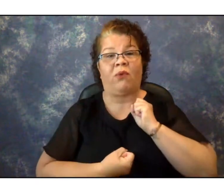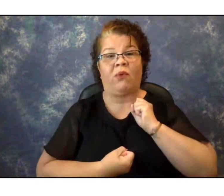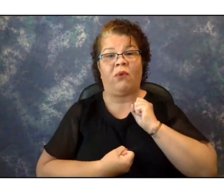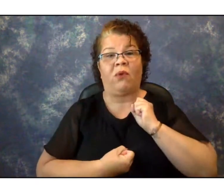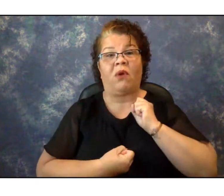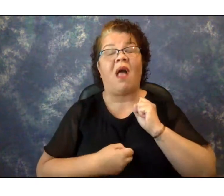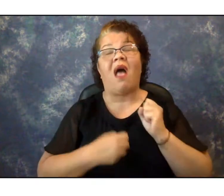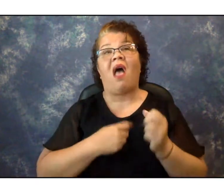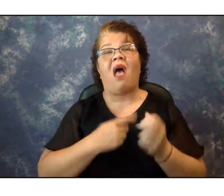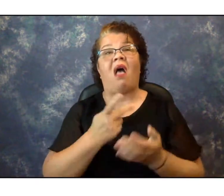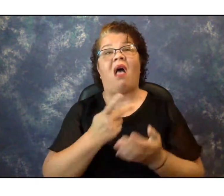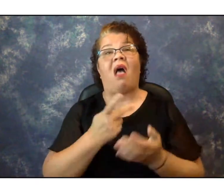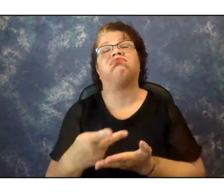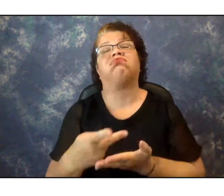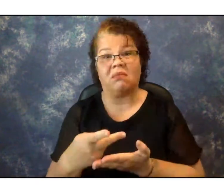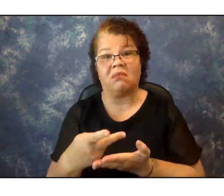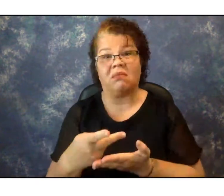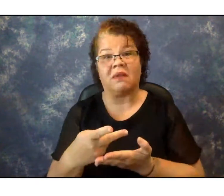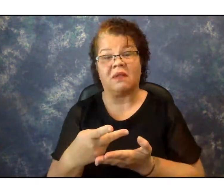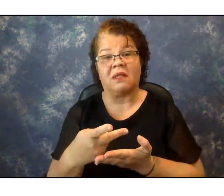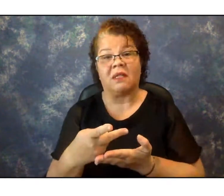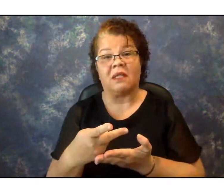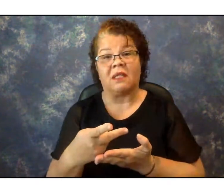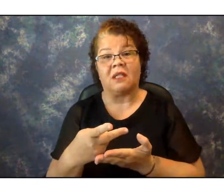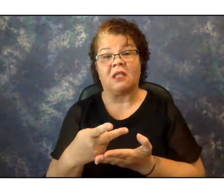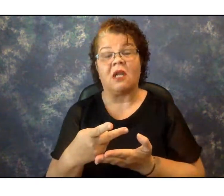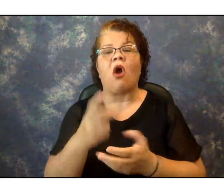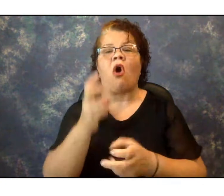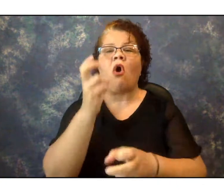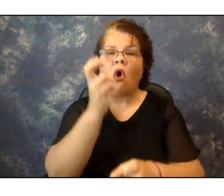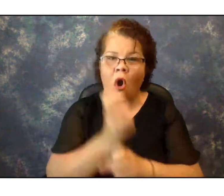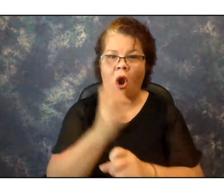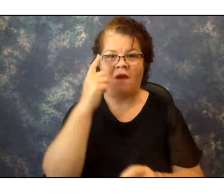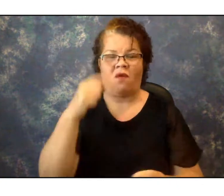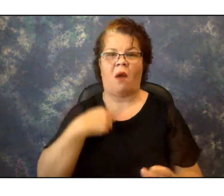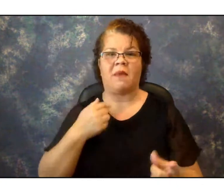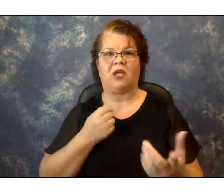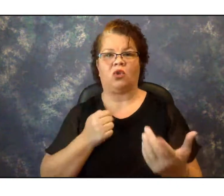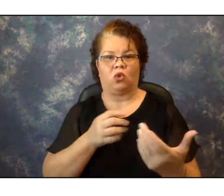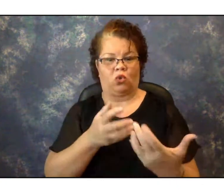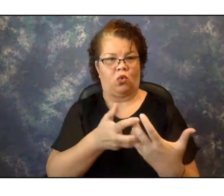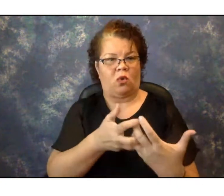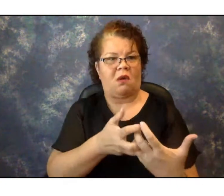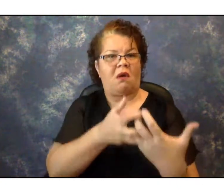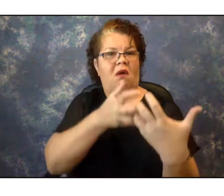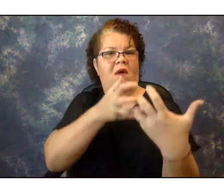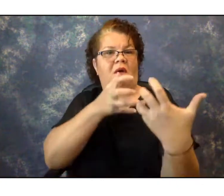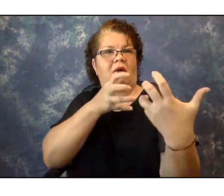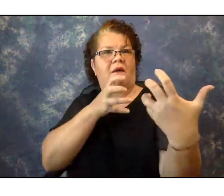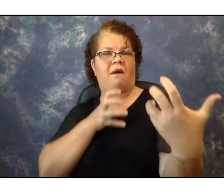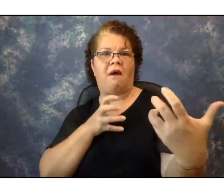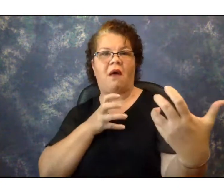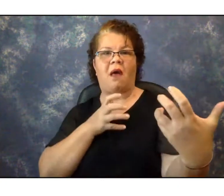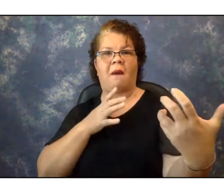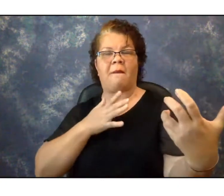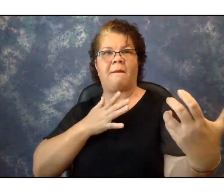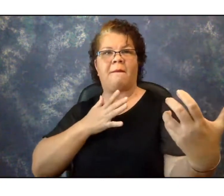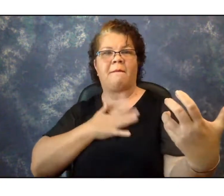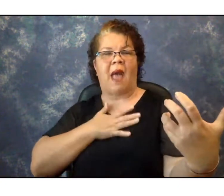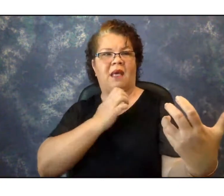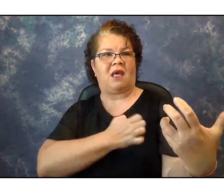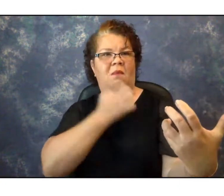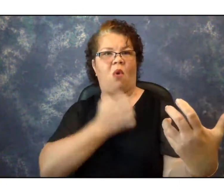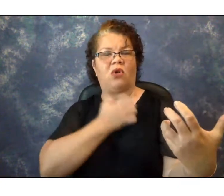me to disentangle my emotions and what I feel about my boys learning this and having to come to terms with it,